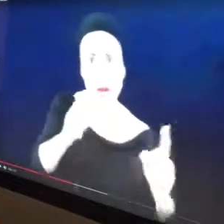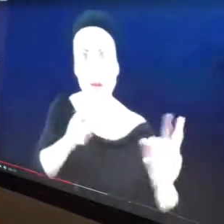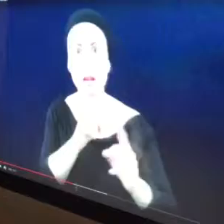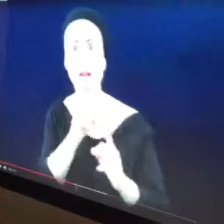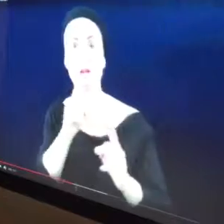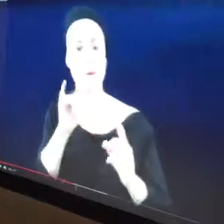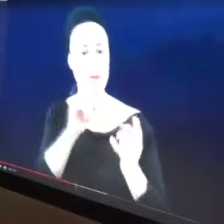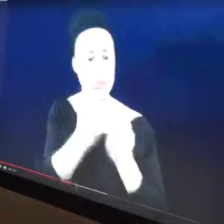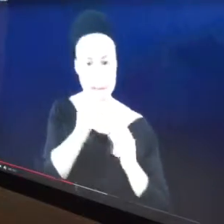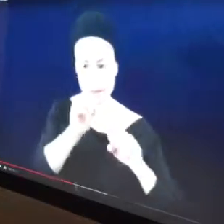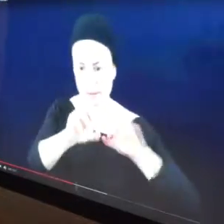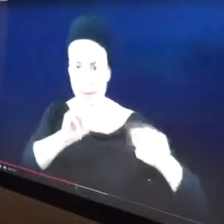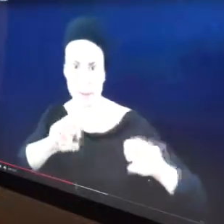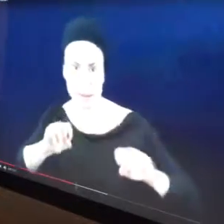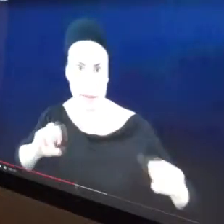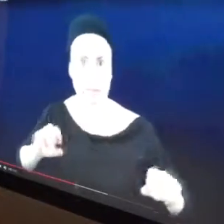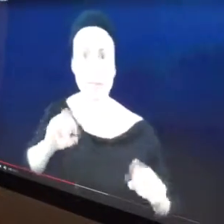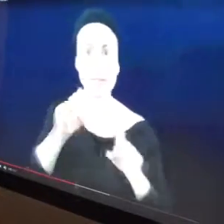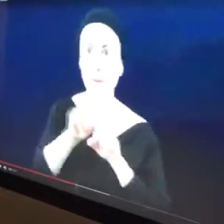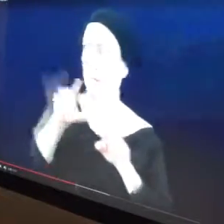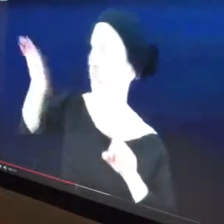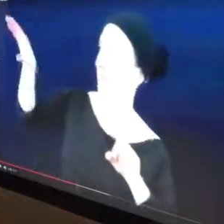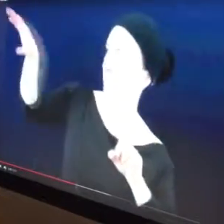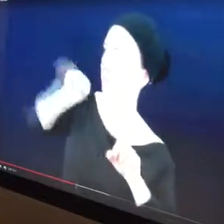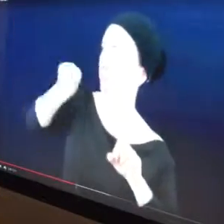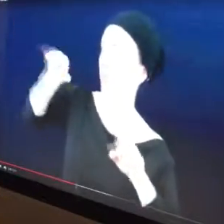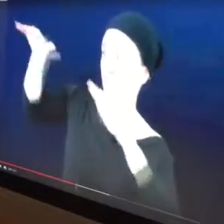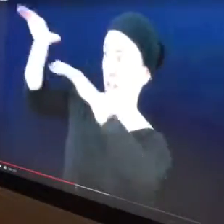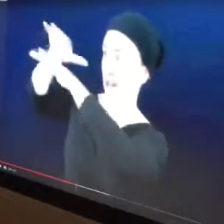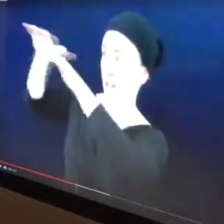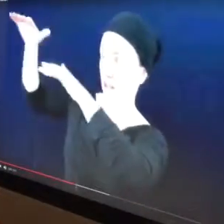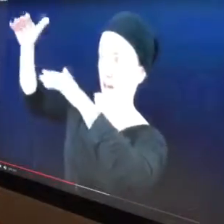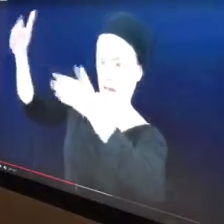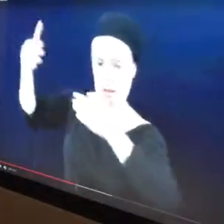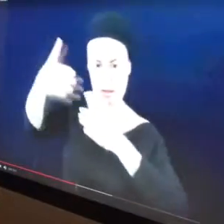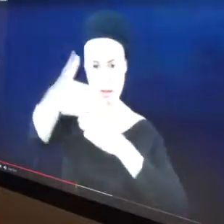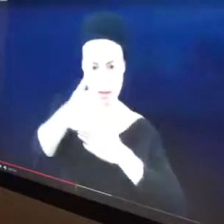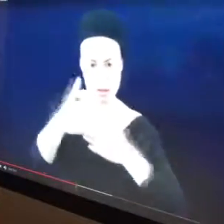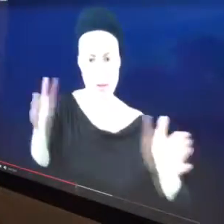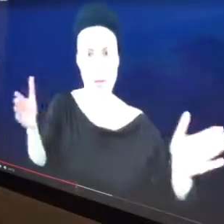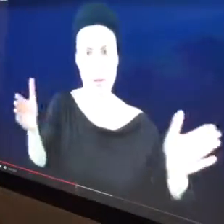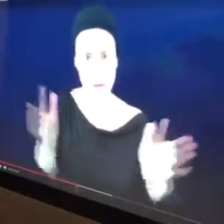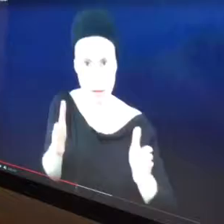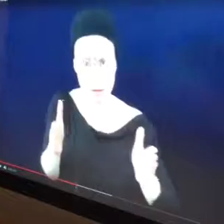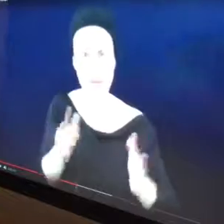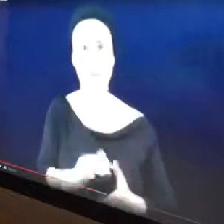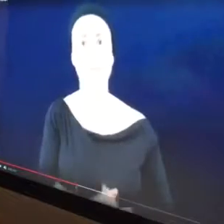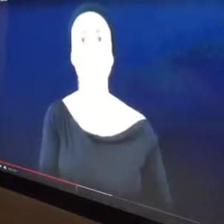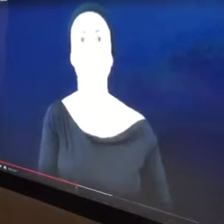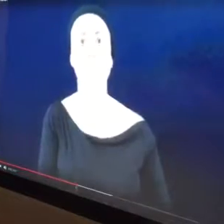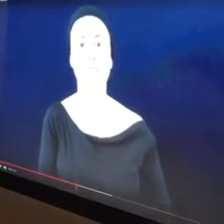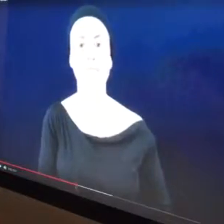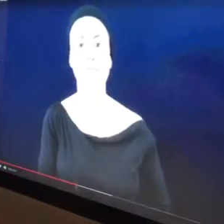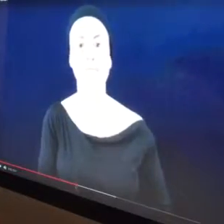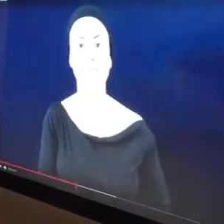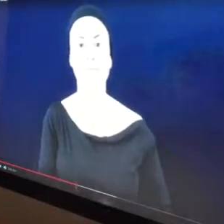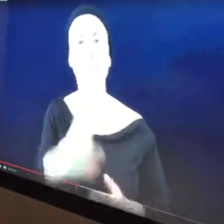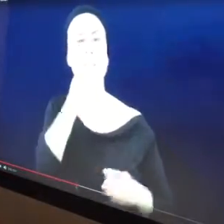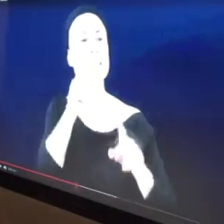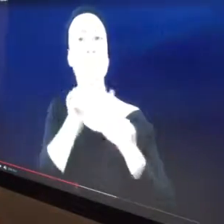people are able to be described in terms of how they move, objects are located in space, based upon their real existence in real life and their location to each other,